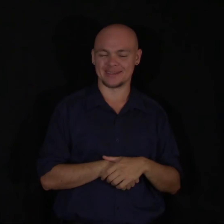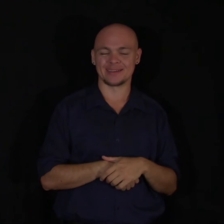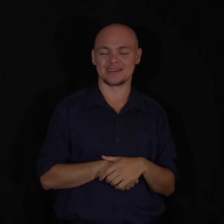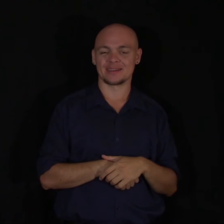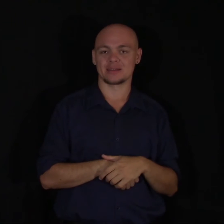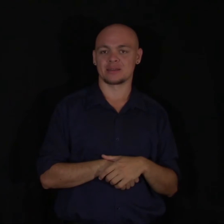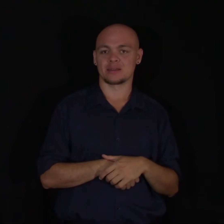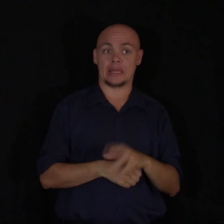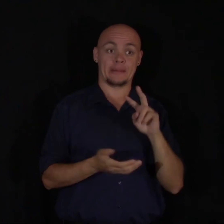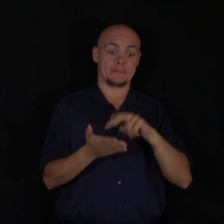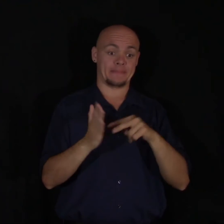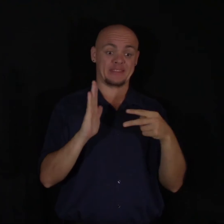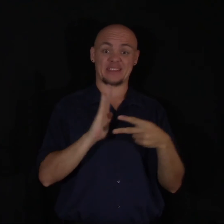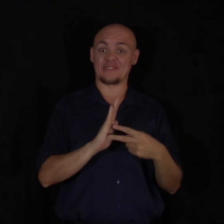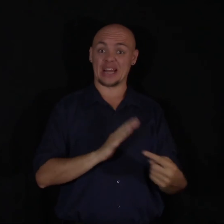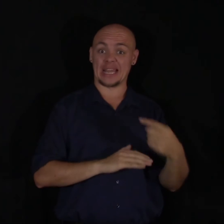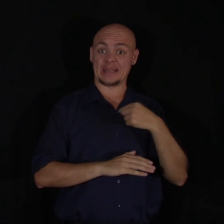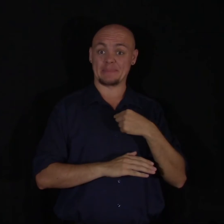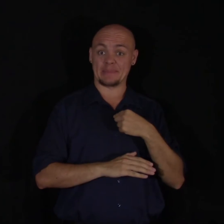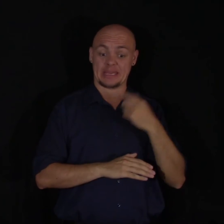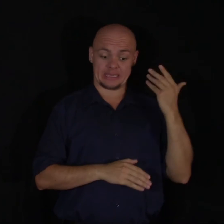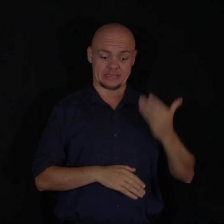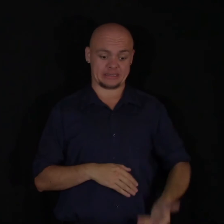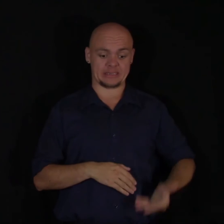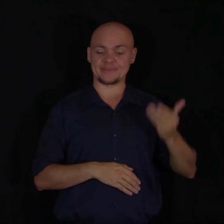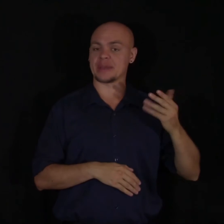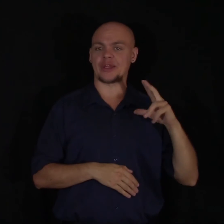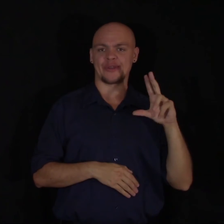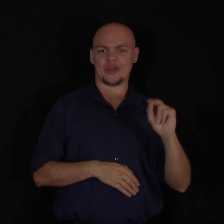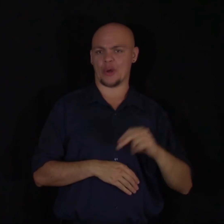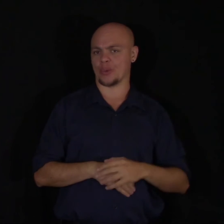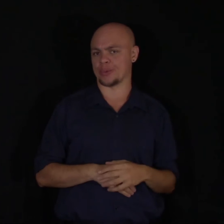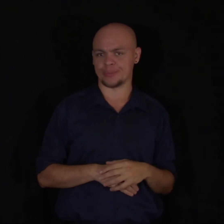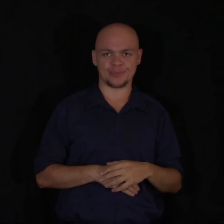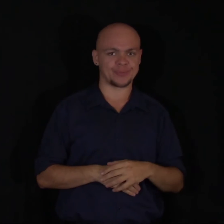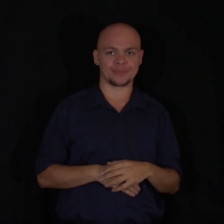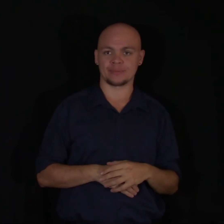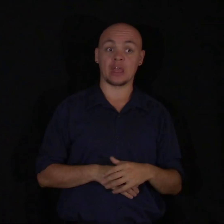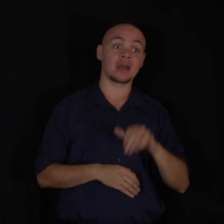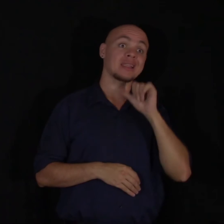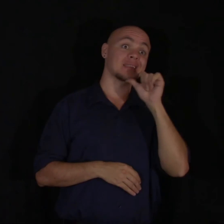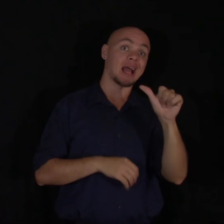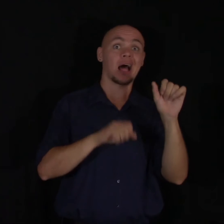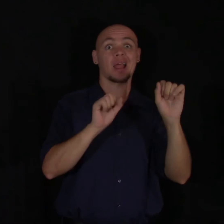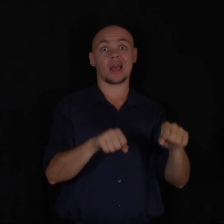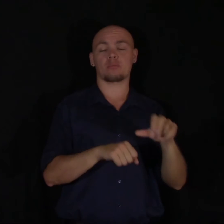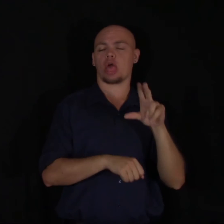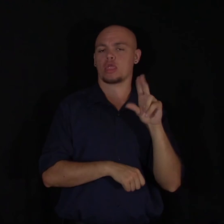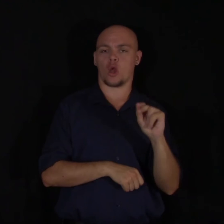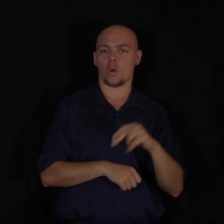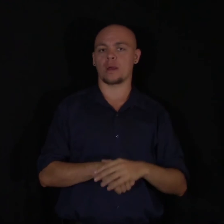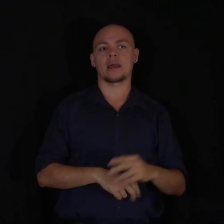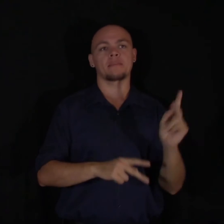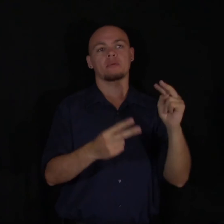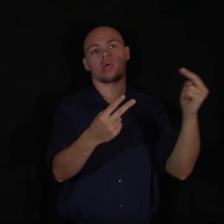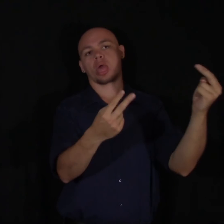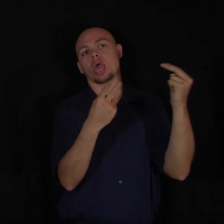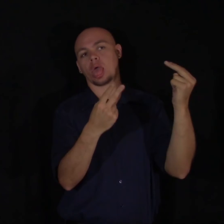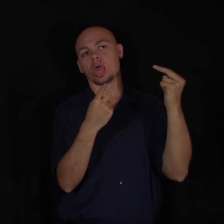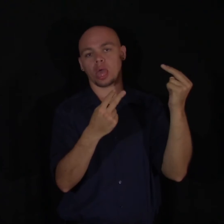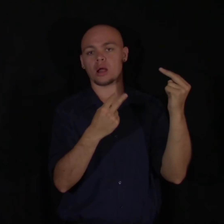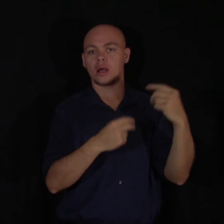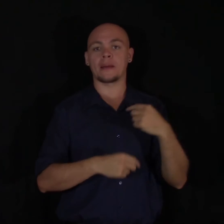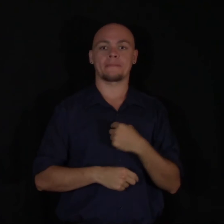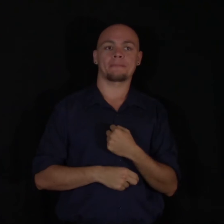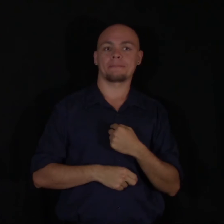But that does not define me as a man. Not able. I've been looked at and treated my whole life as